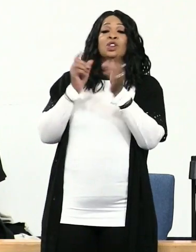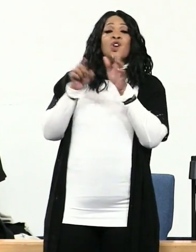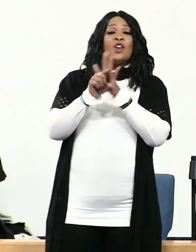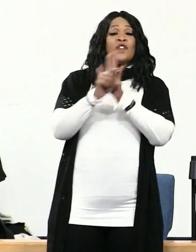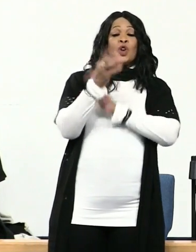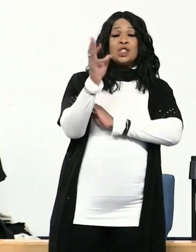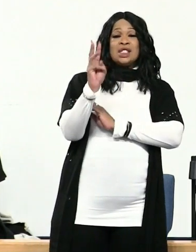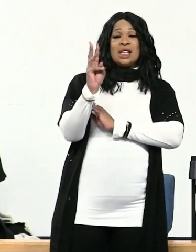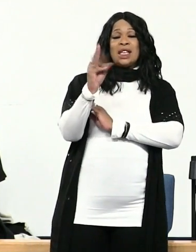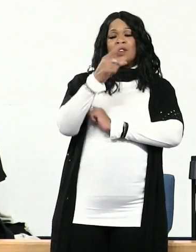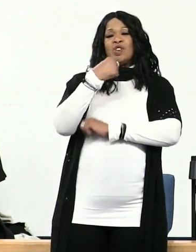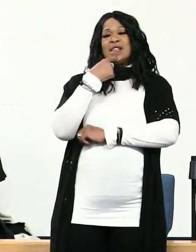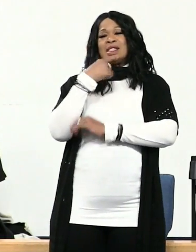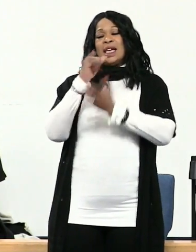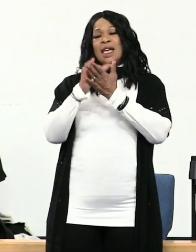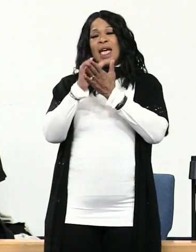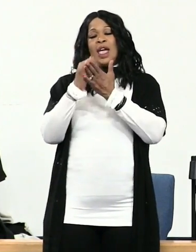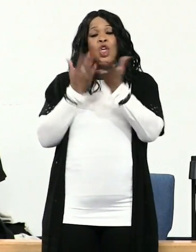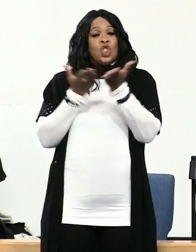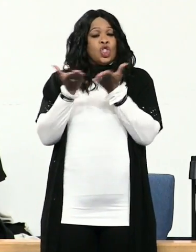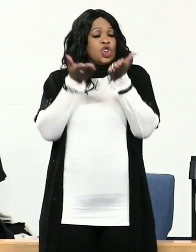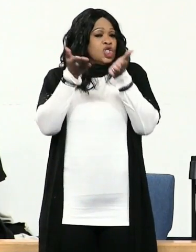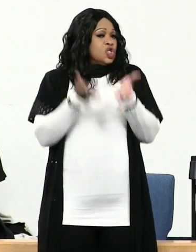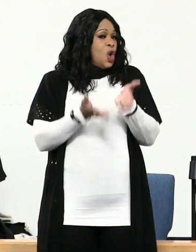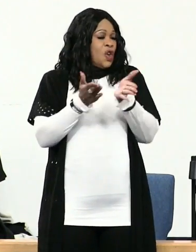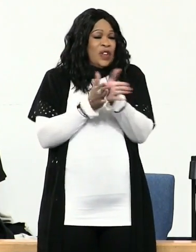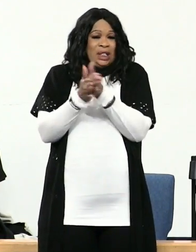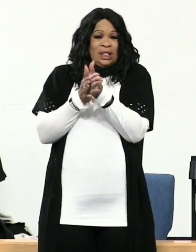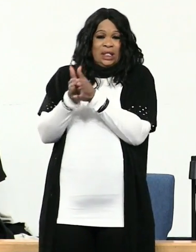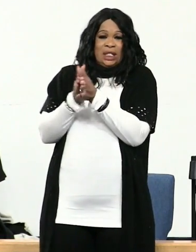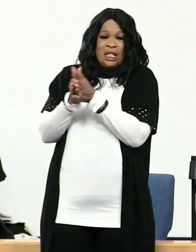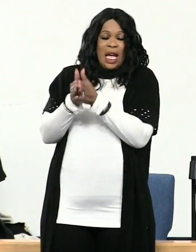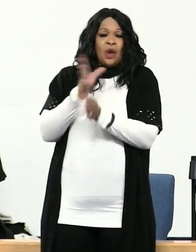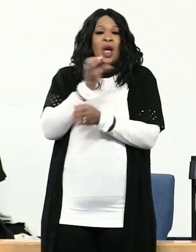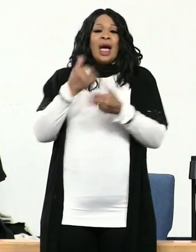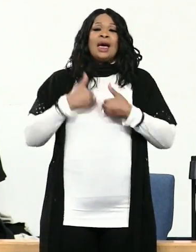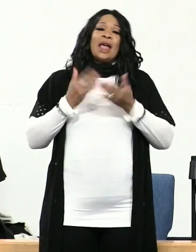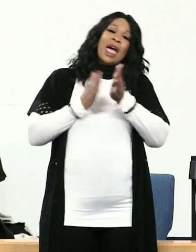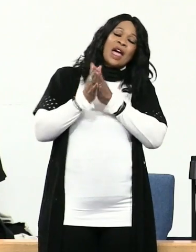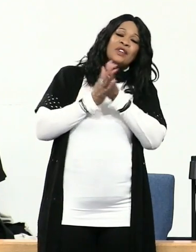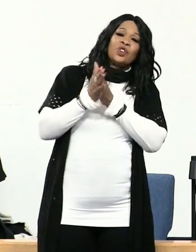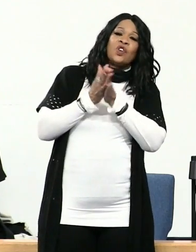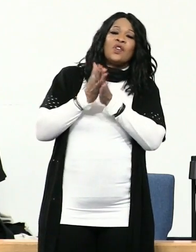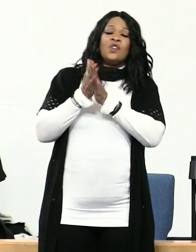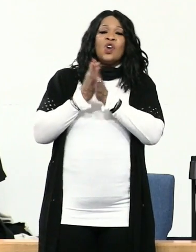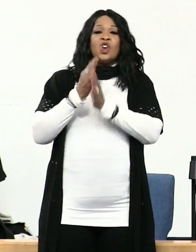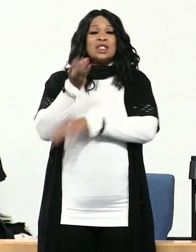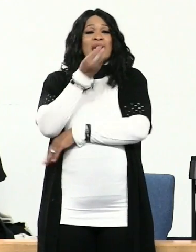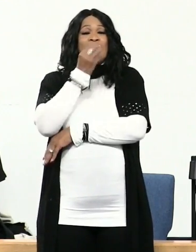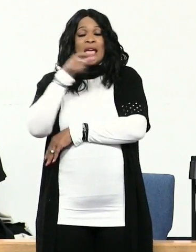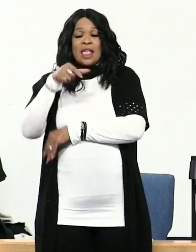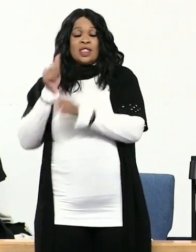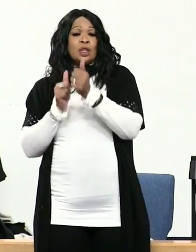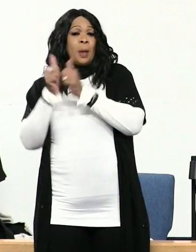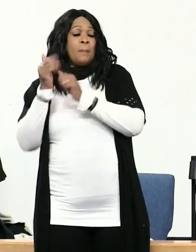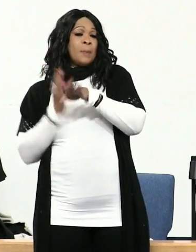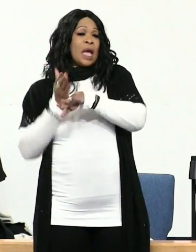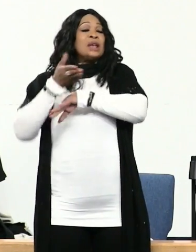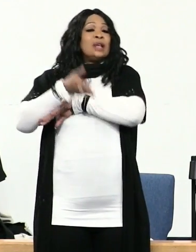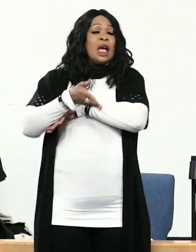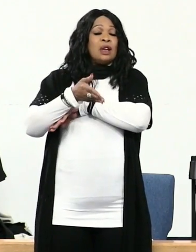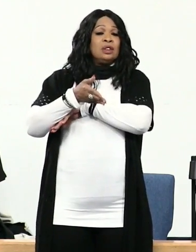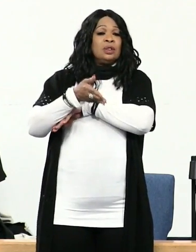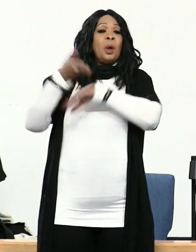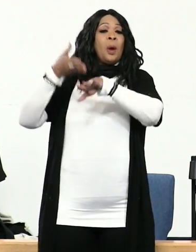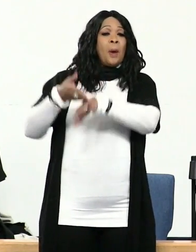says, with fervent desire, I have desired to eat this Passover with you